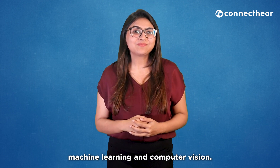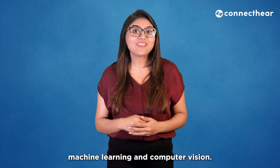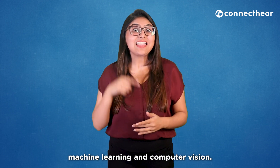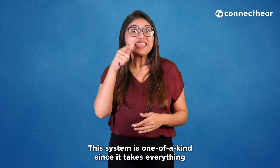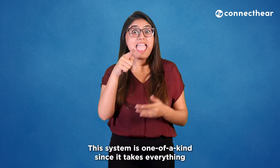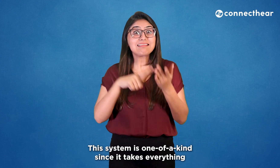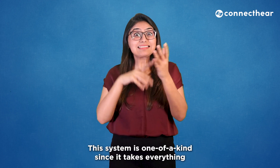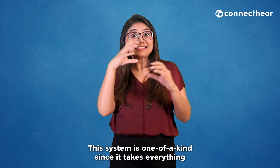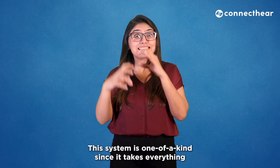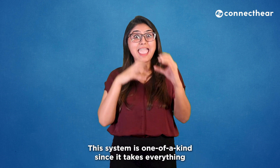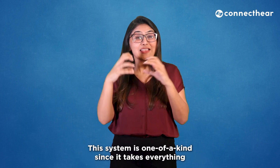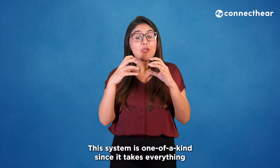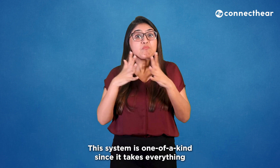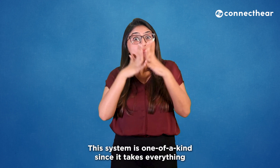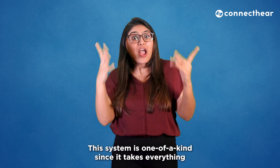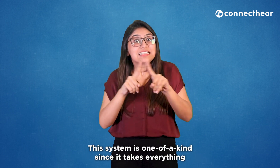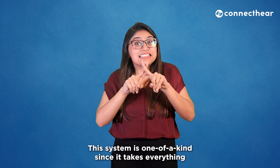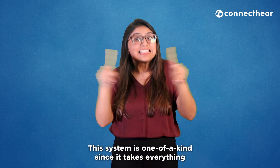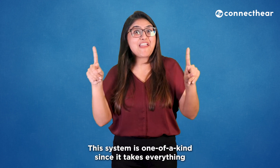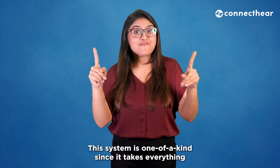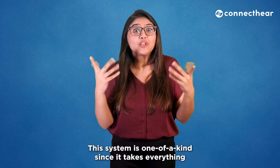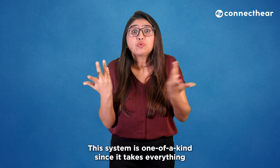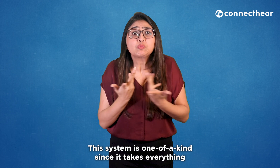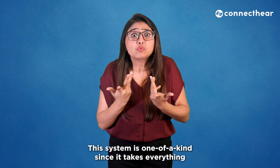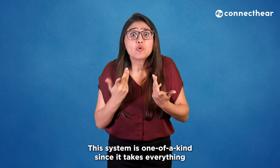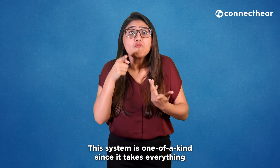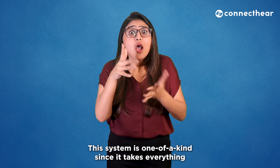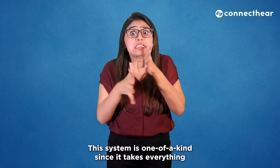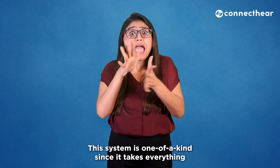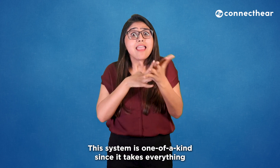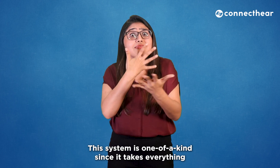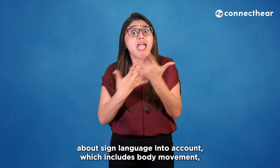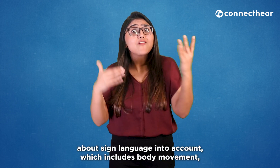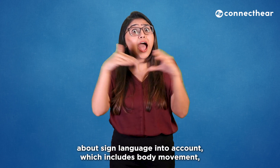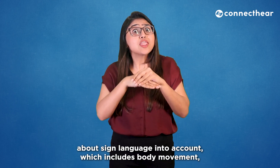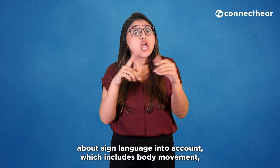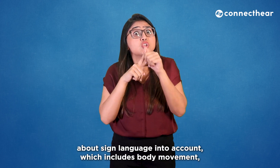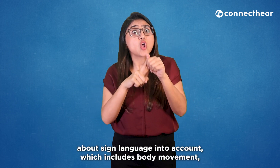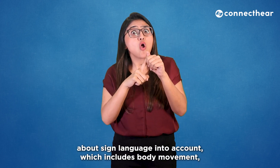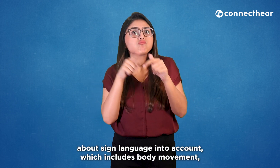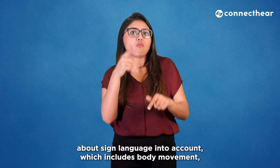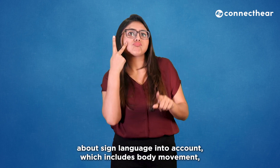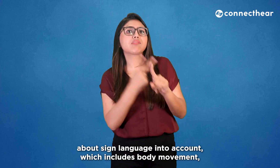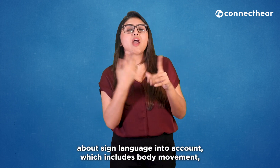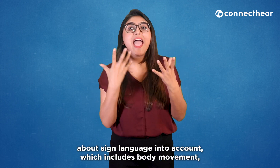This system is one of a kind since it takes everything about sign language into account,